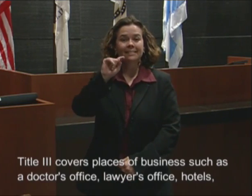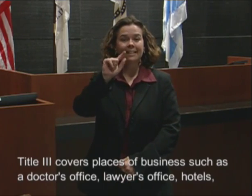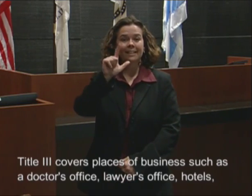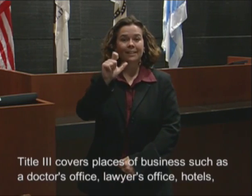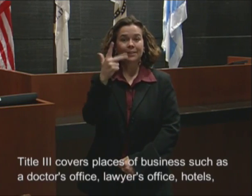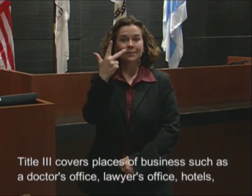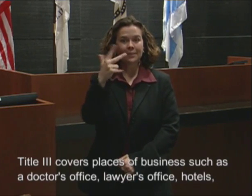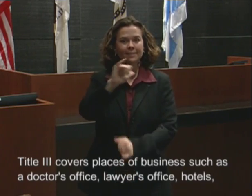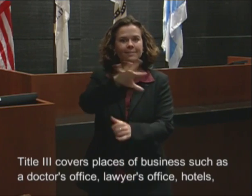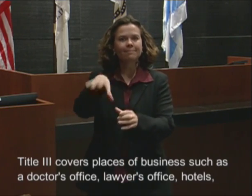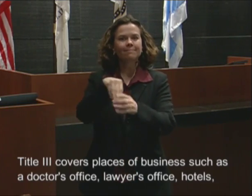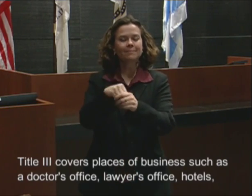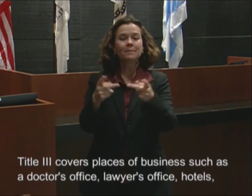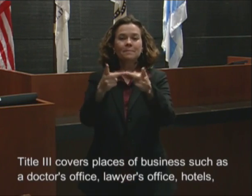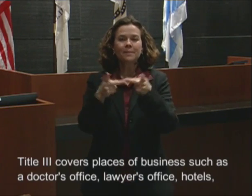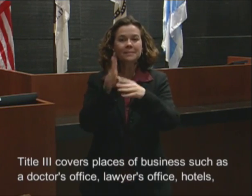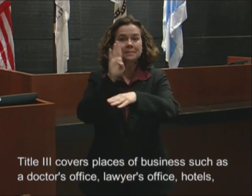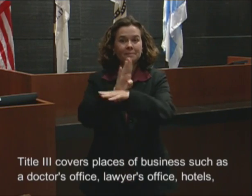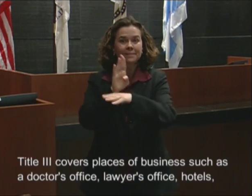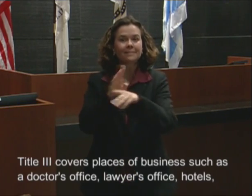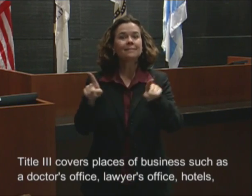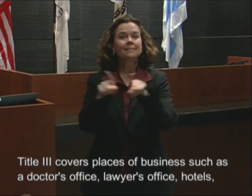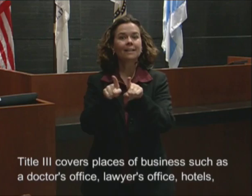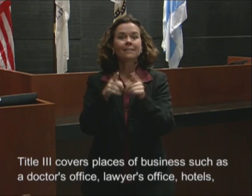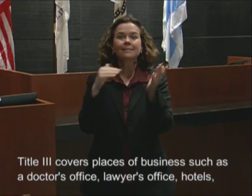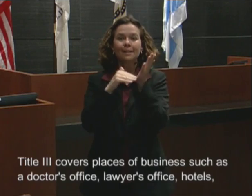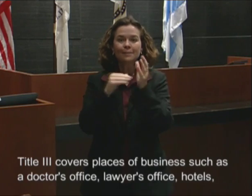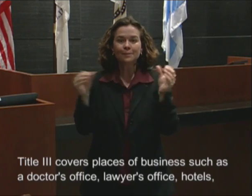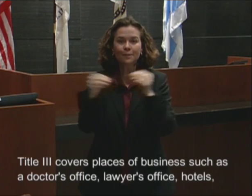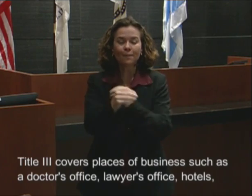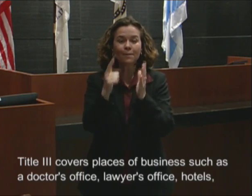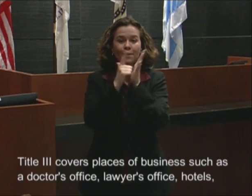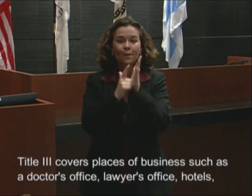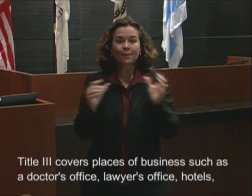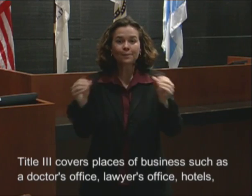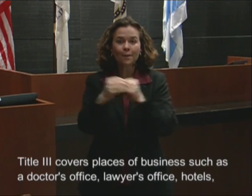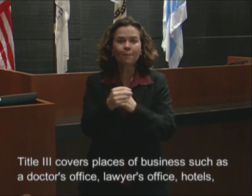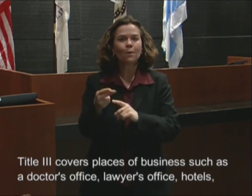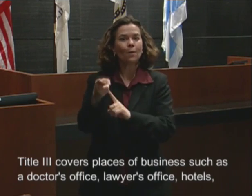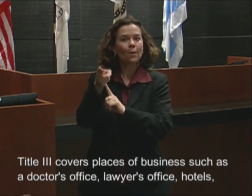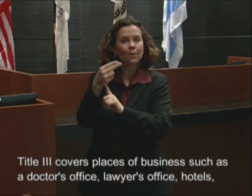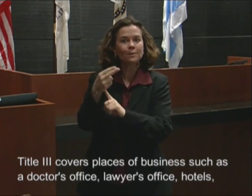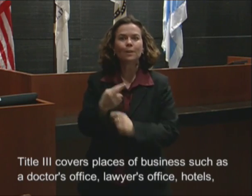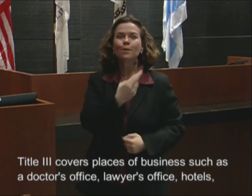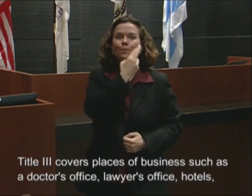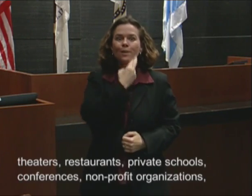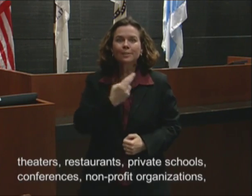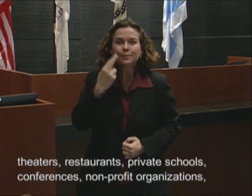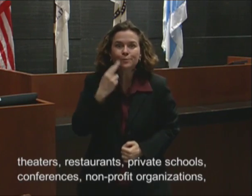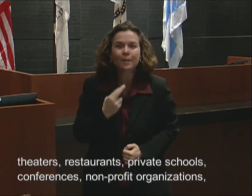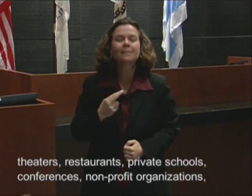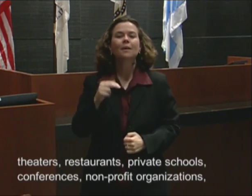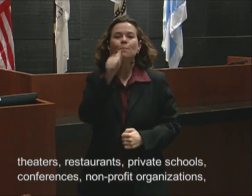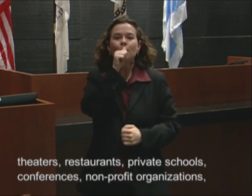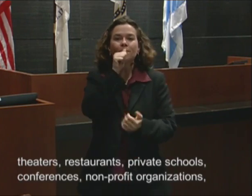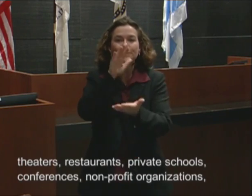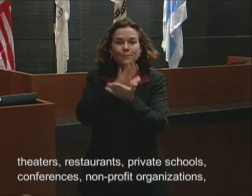Title III covers places of business, such as a doctor's office, lawyer's office, hotels, theaters, restaurants, private